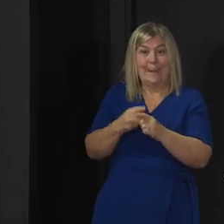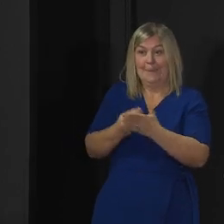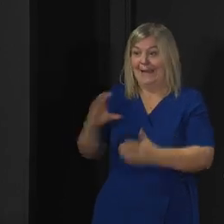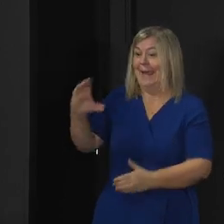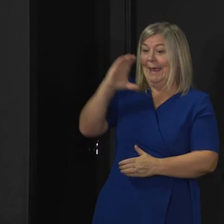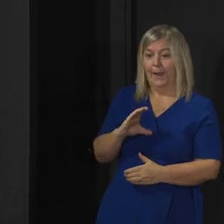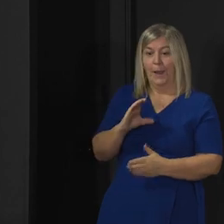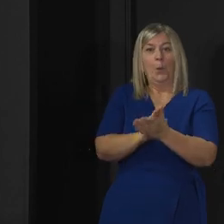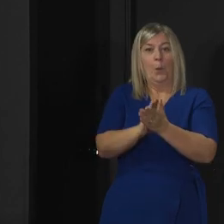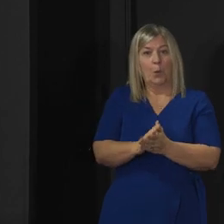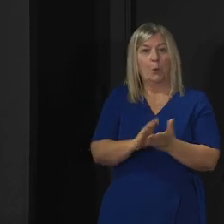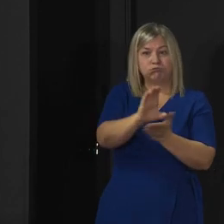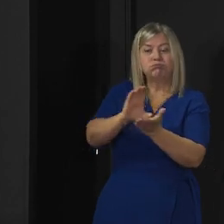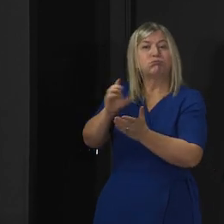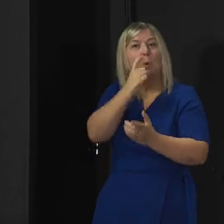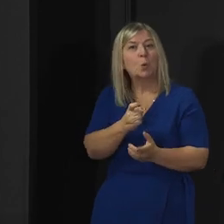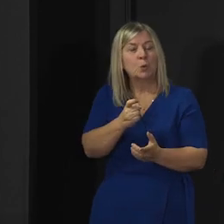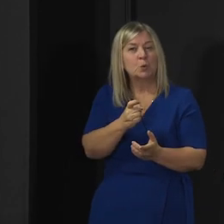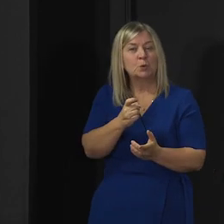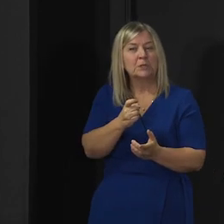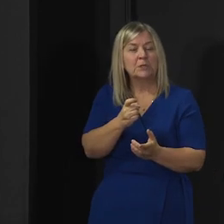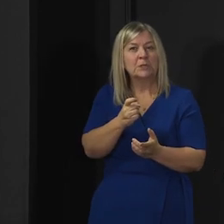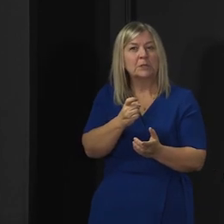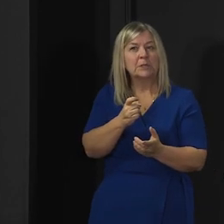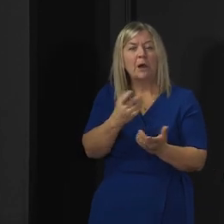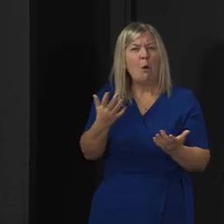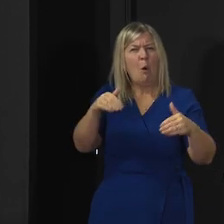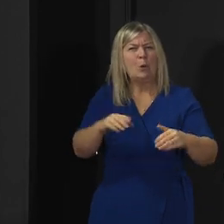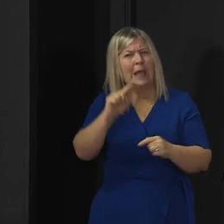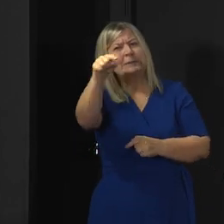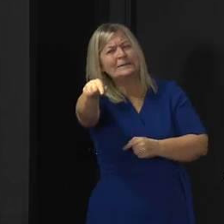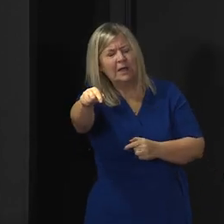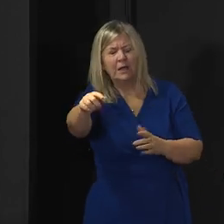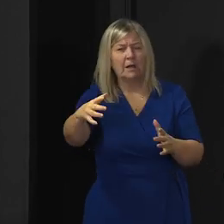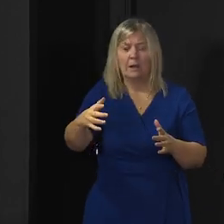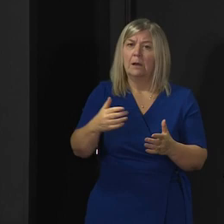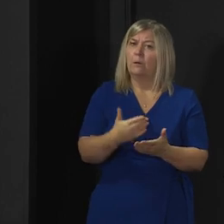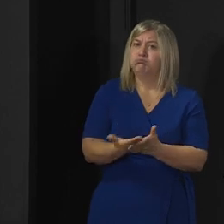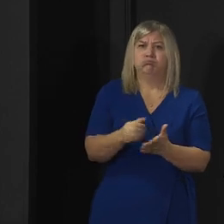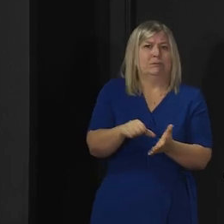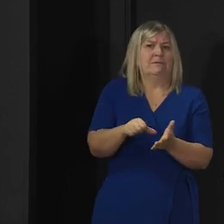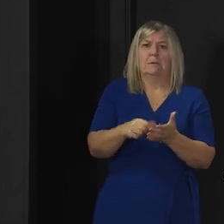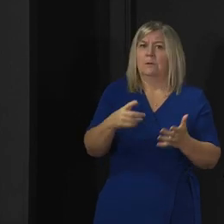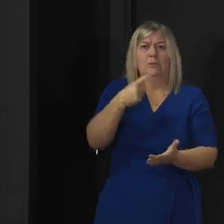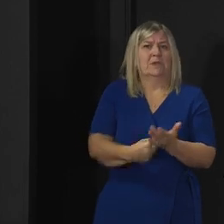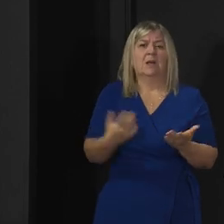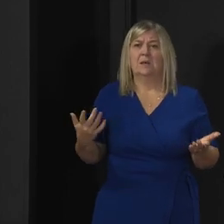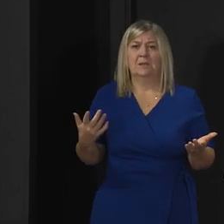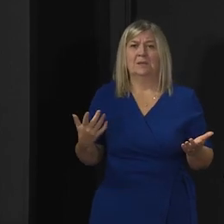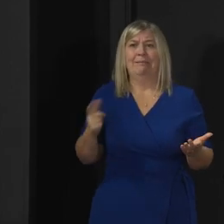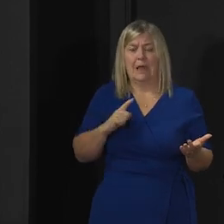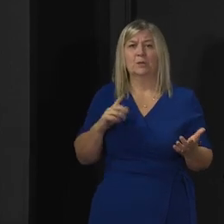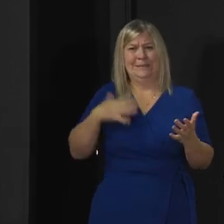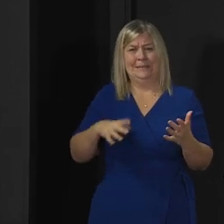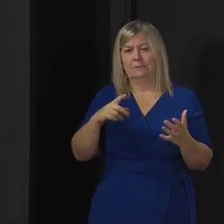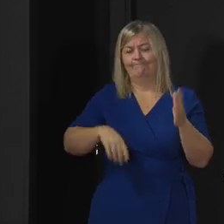but at a time when that support is available. So these are difficult judgments, and we will take them carefully with all of these things in mind. I'll